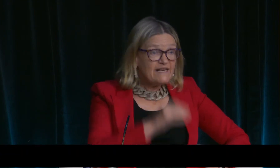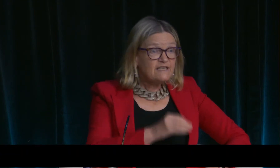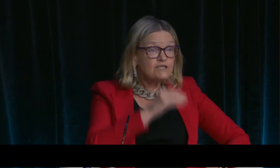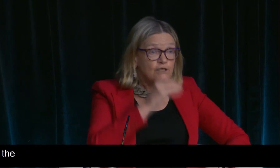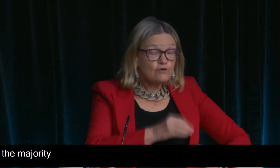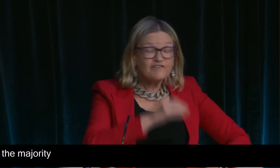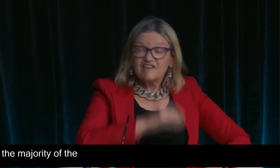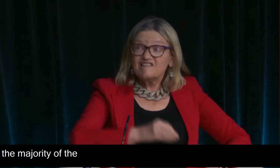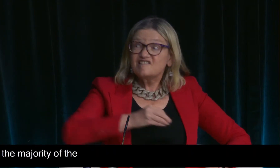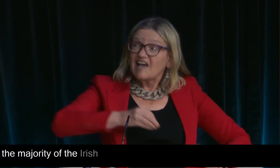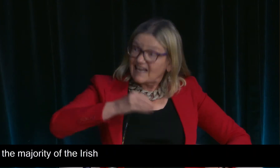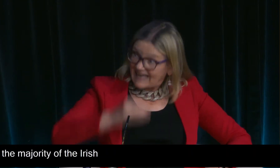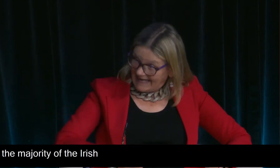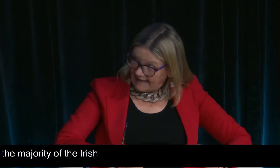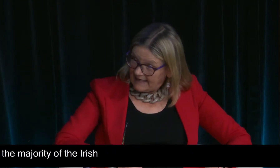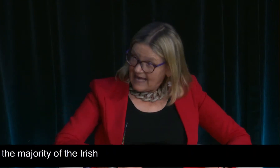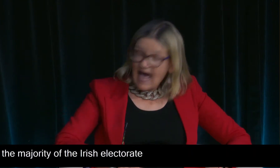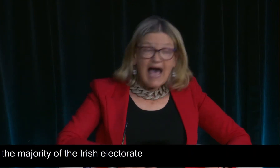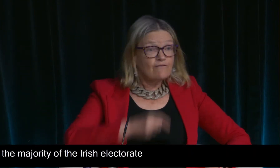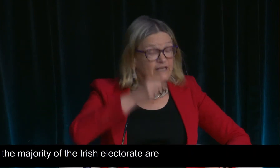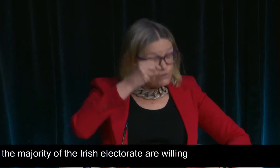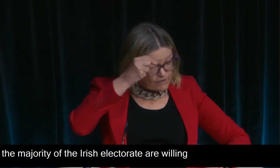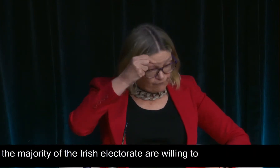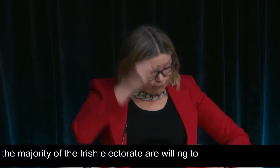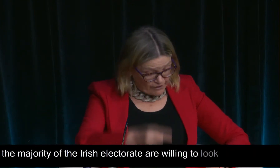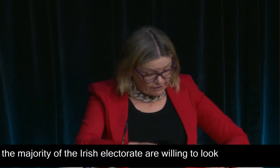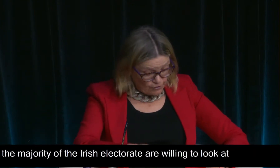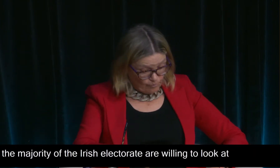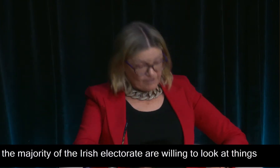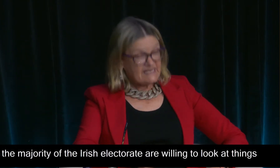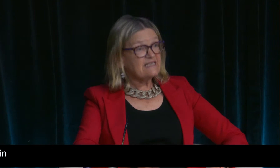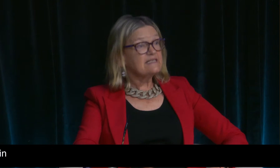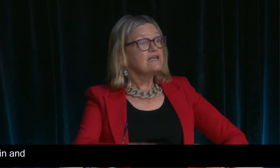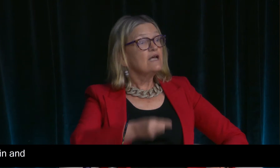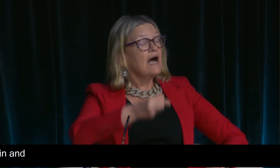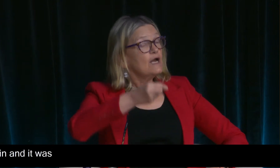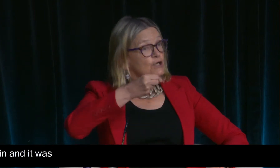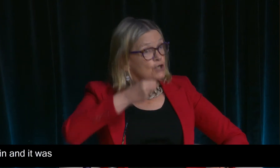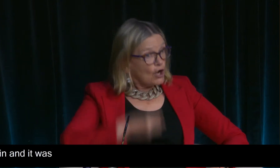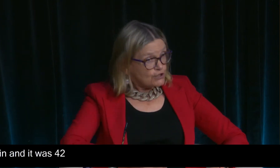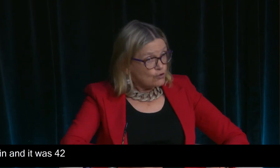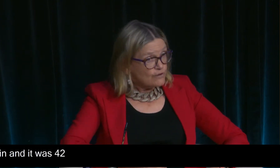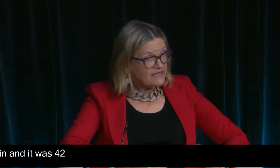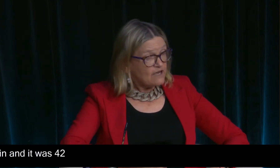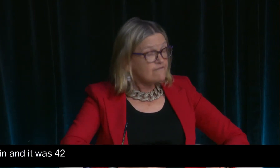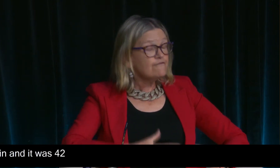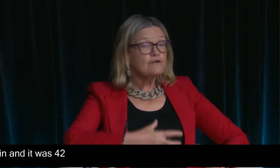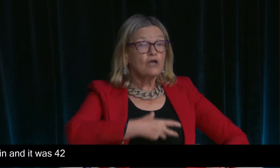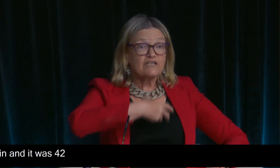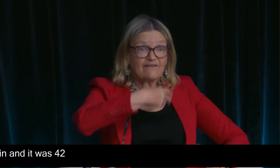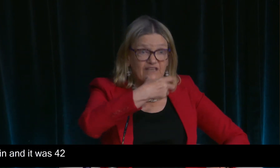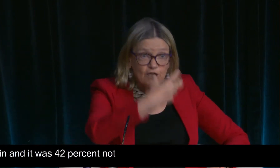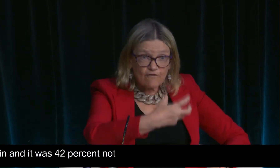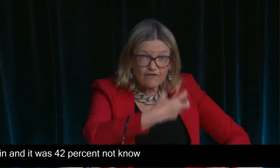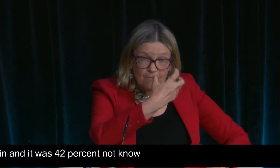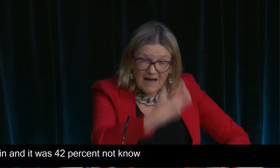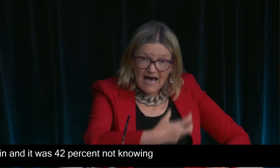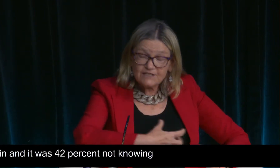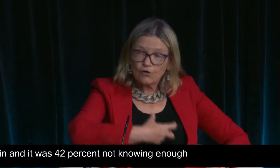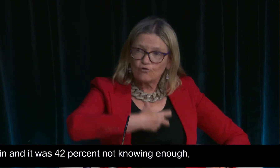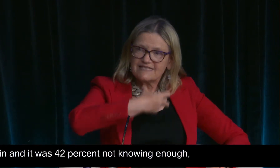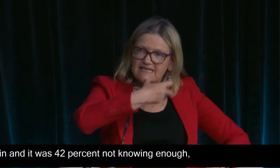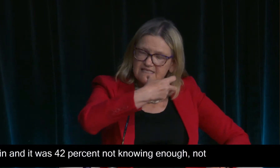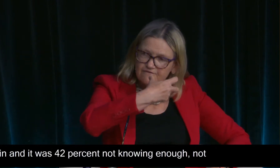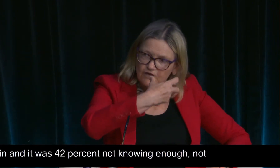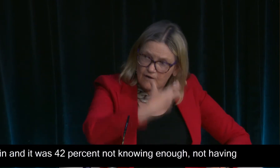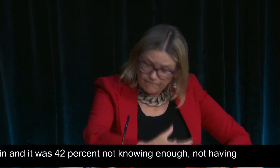are willing to look at things again. And it was 42% not knowing enough, not having enough